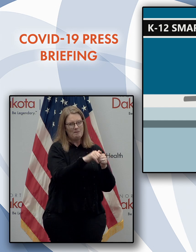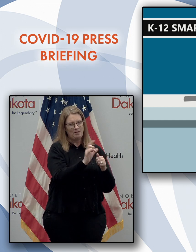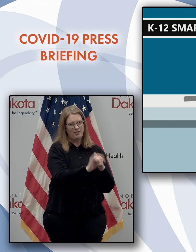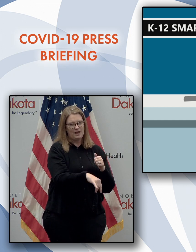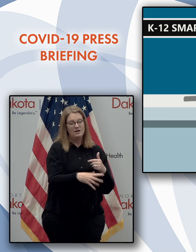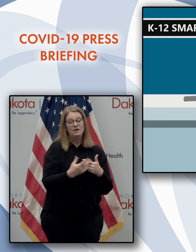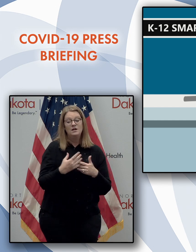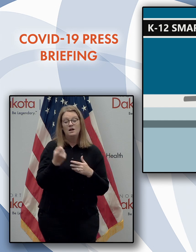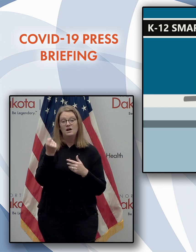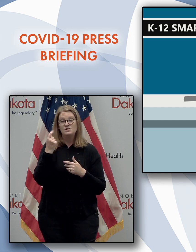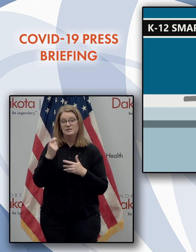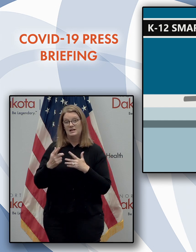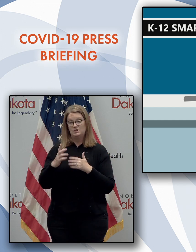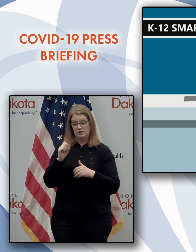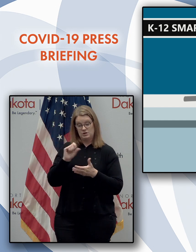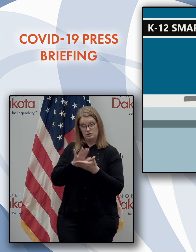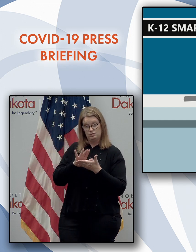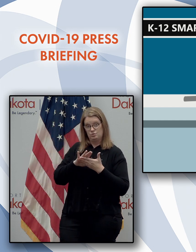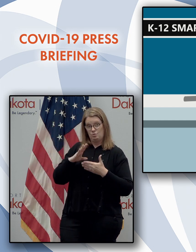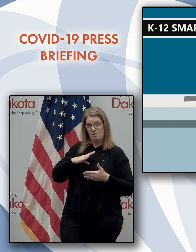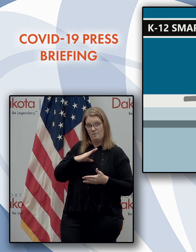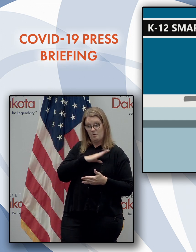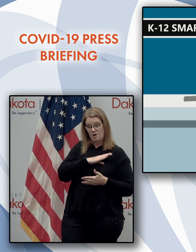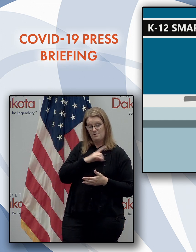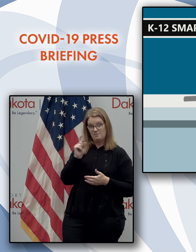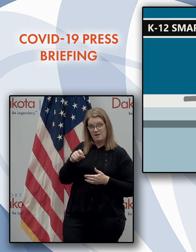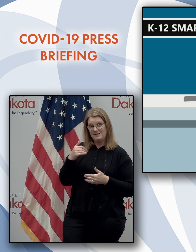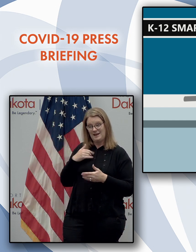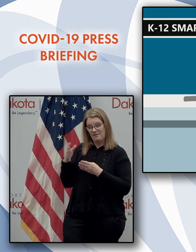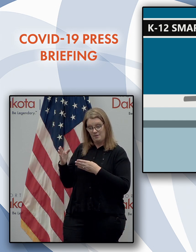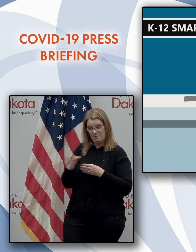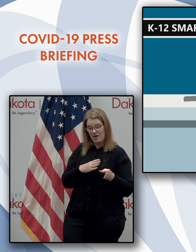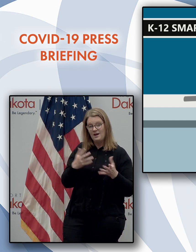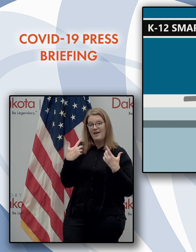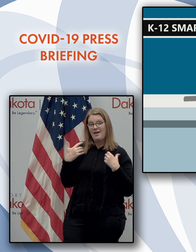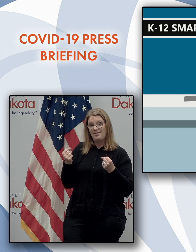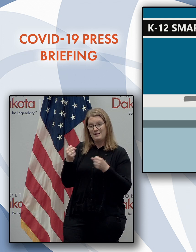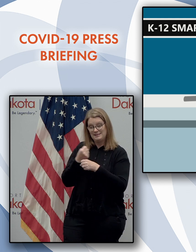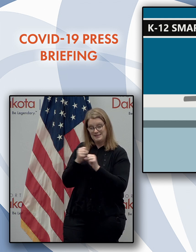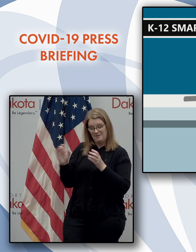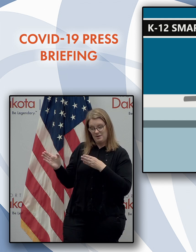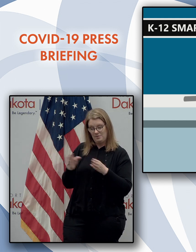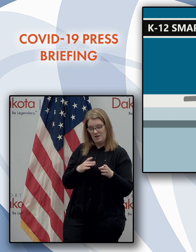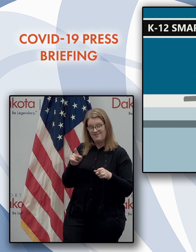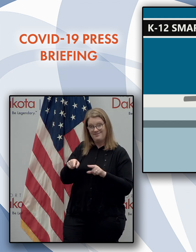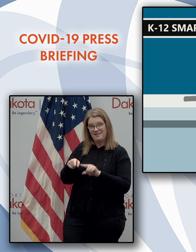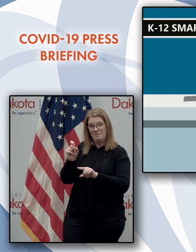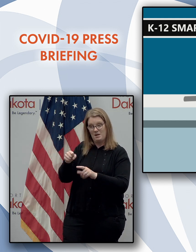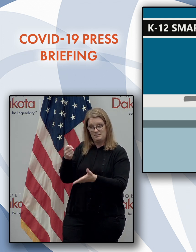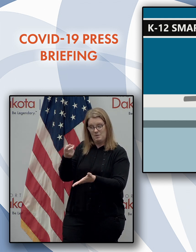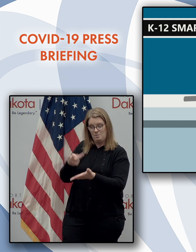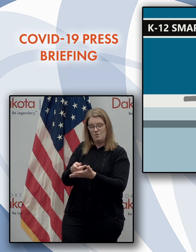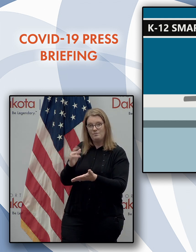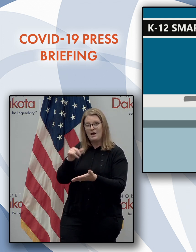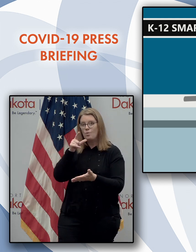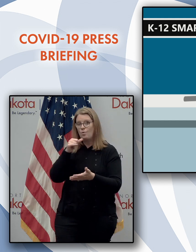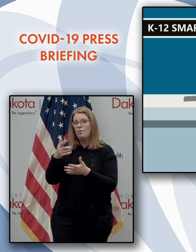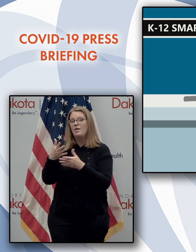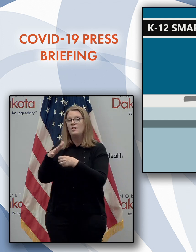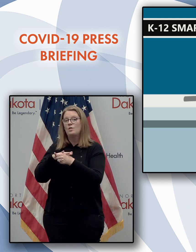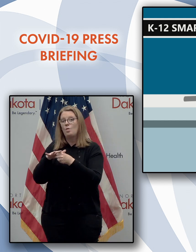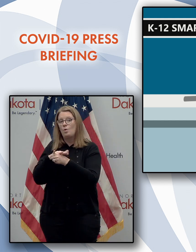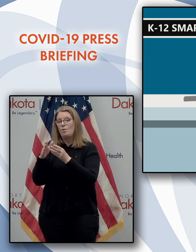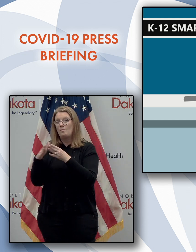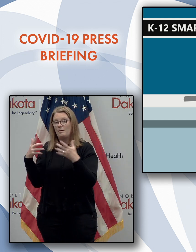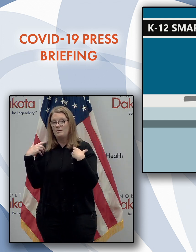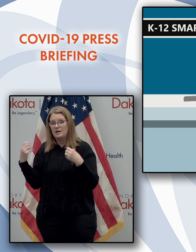each school board must approve a health and safety plan in consultation with their local public health unit. In addition, schools will work with the